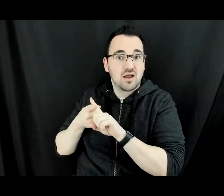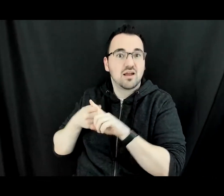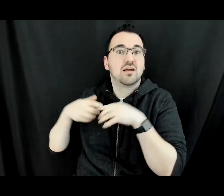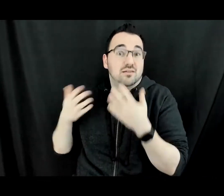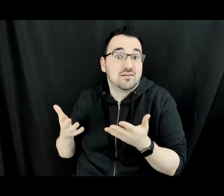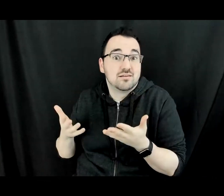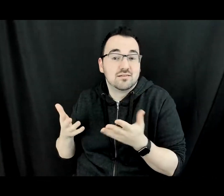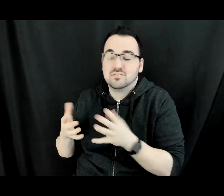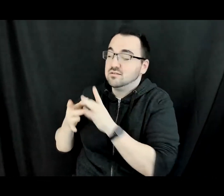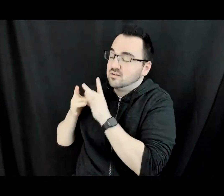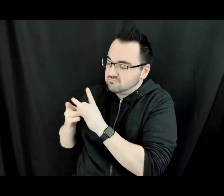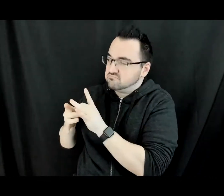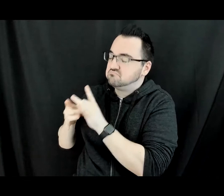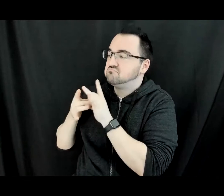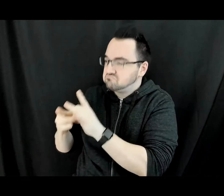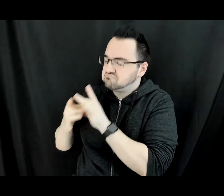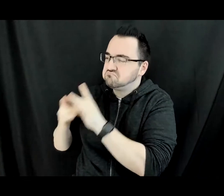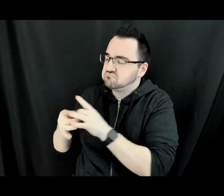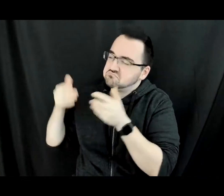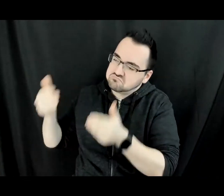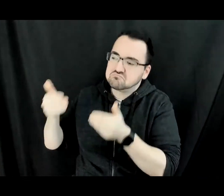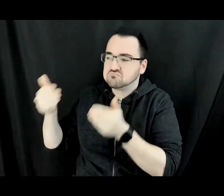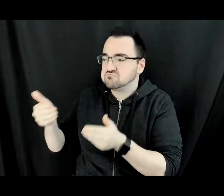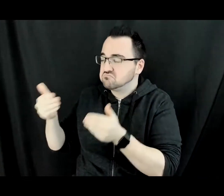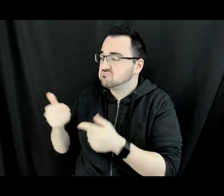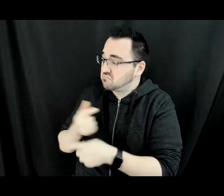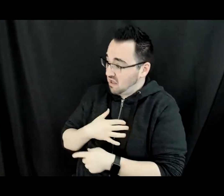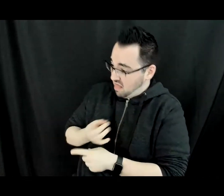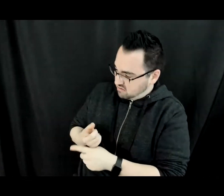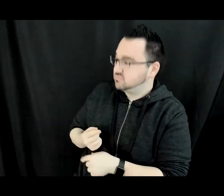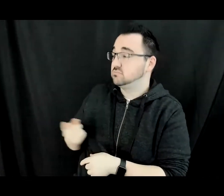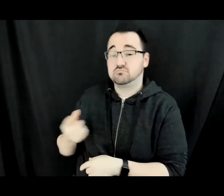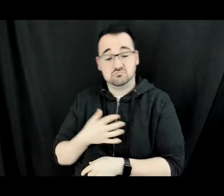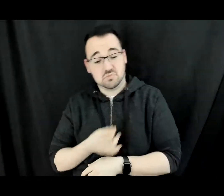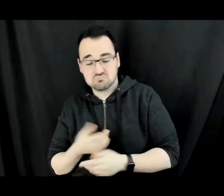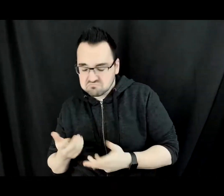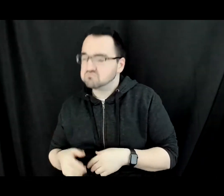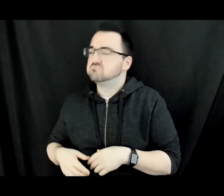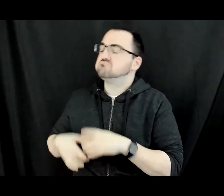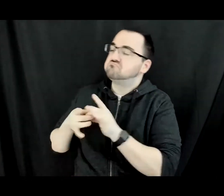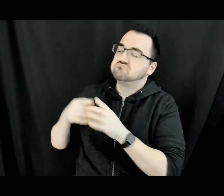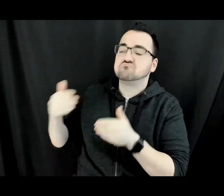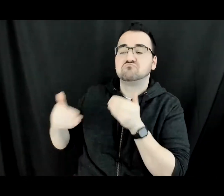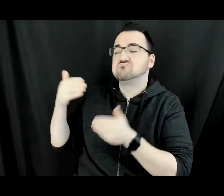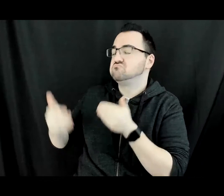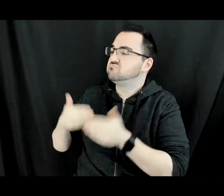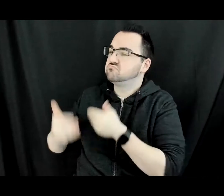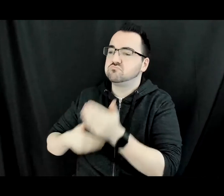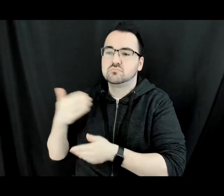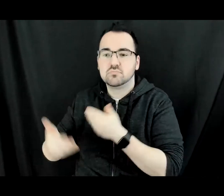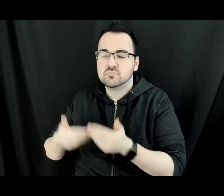them. I guess they liked me. And I called them up for some advice, and they took my call. And I called them up again, and they took my call